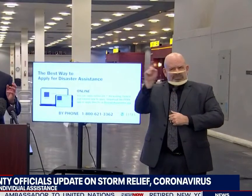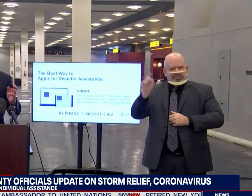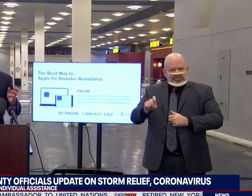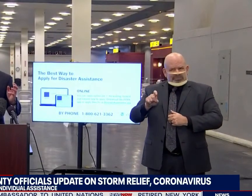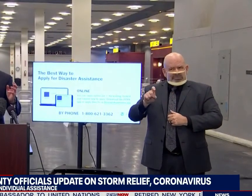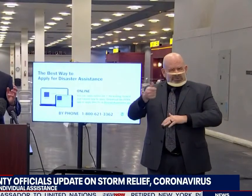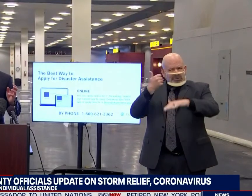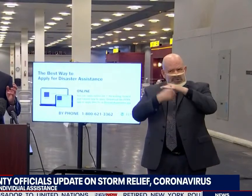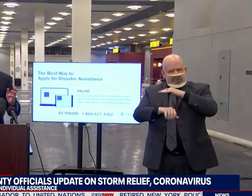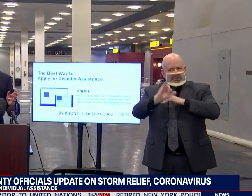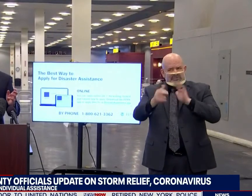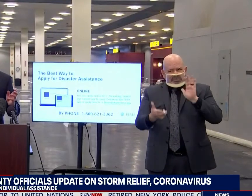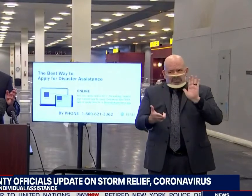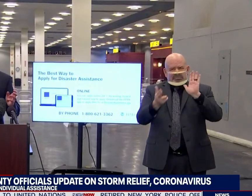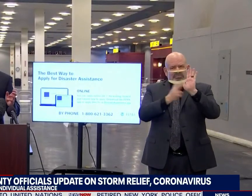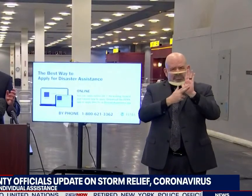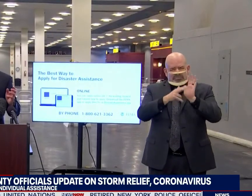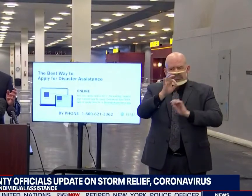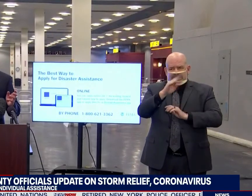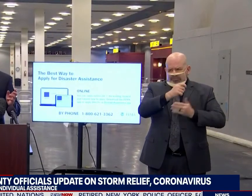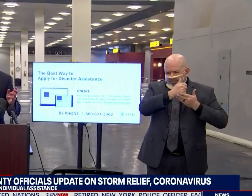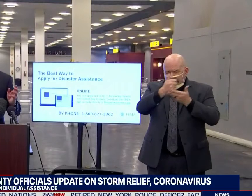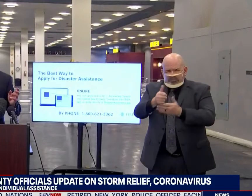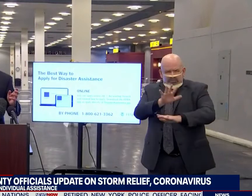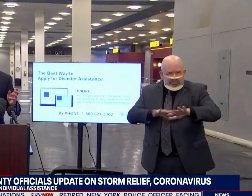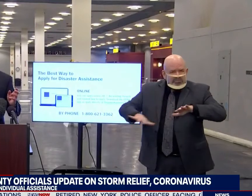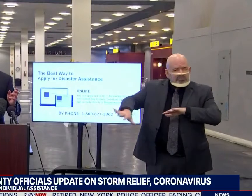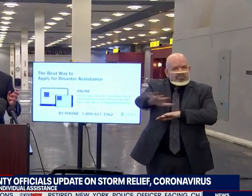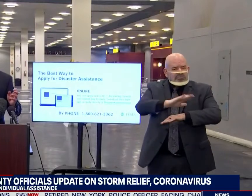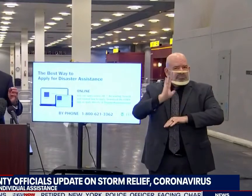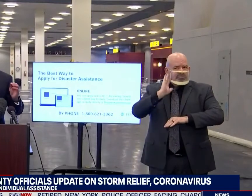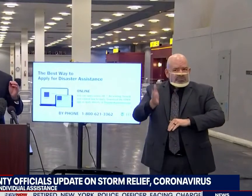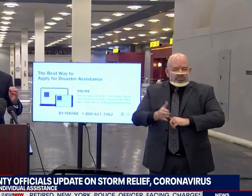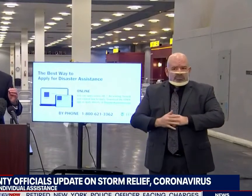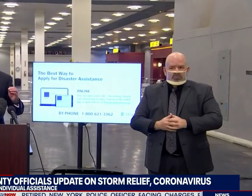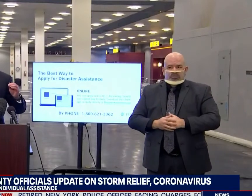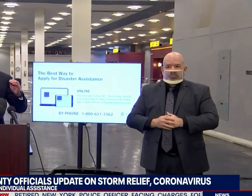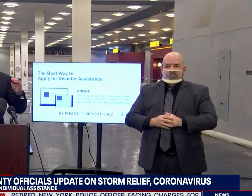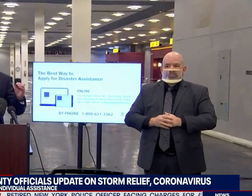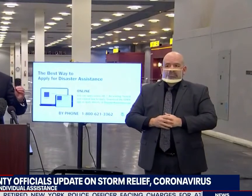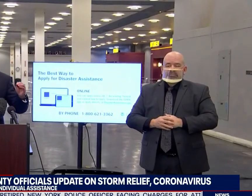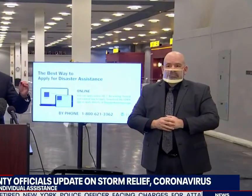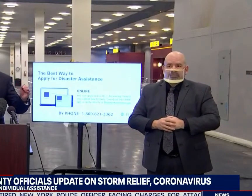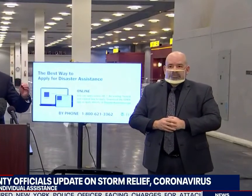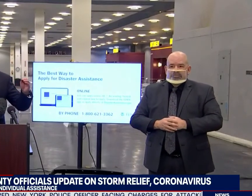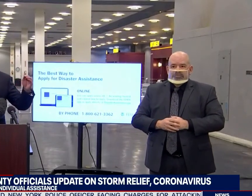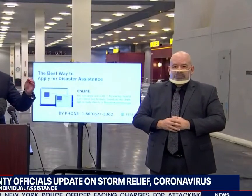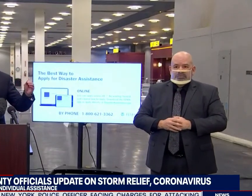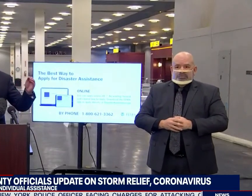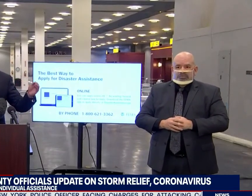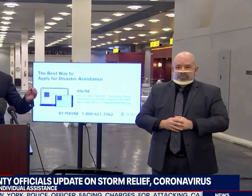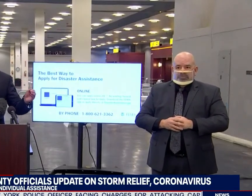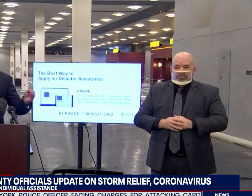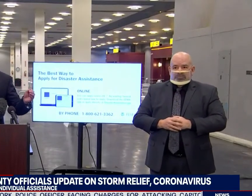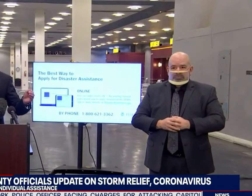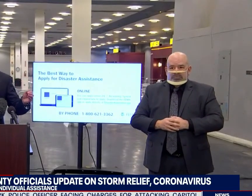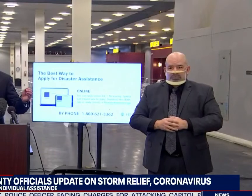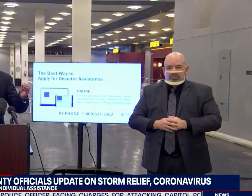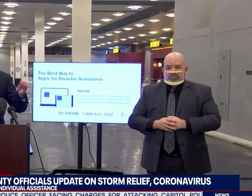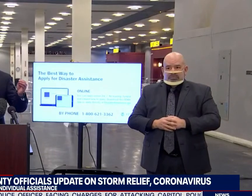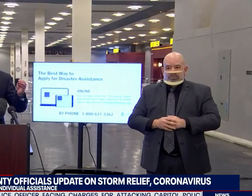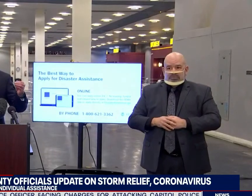So, FEMA can now provide assistance to individuals and families for losses that are not covered by